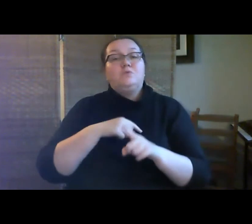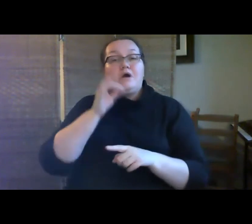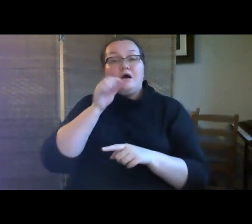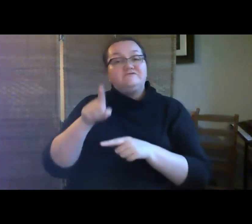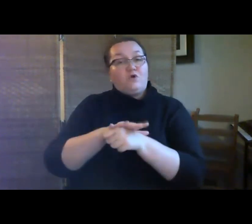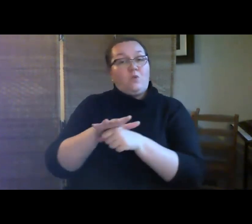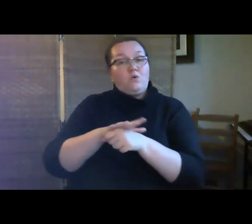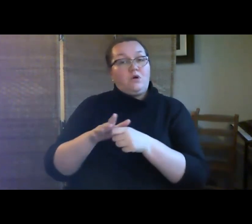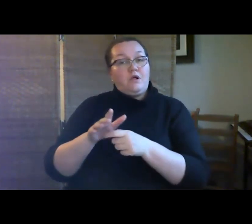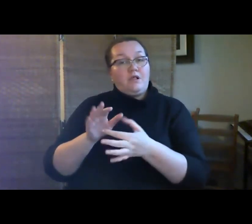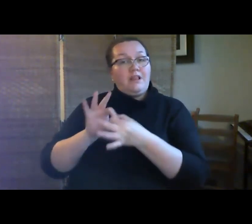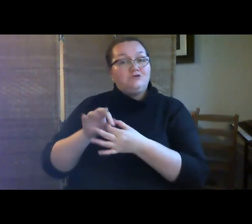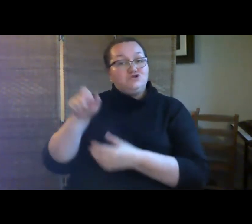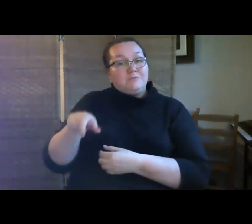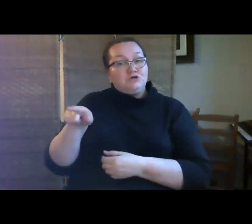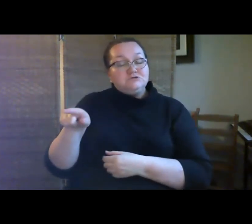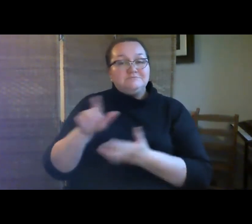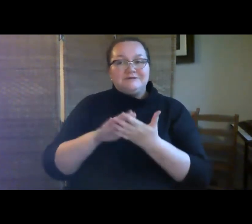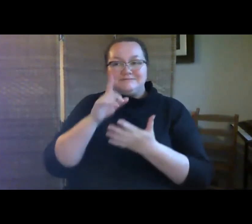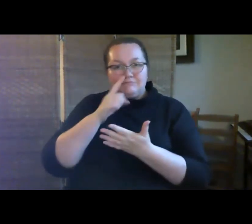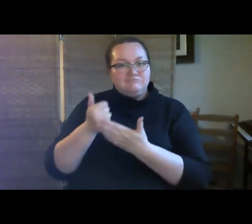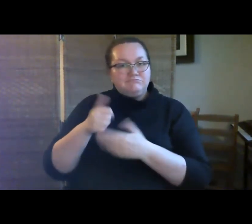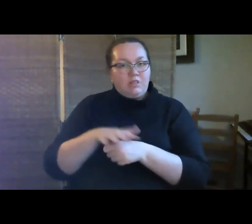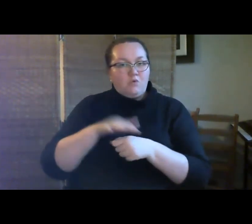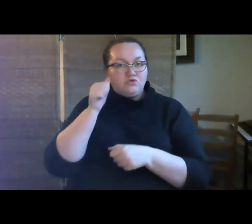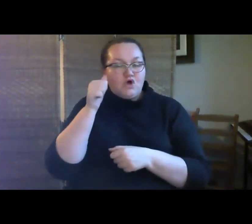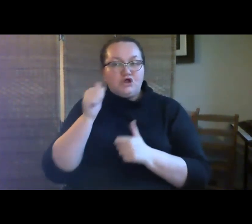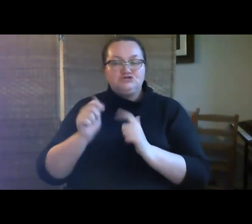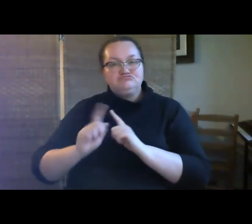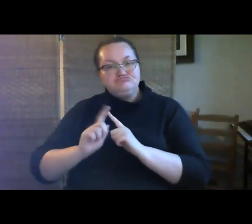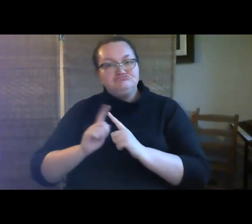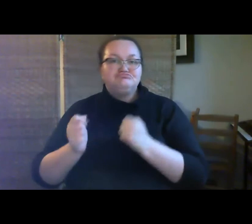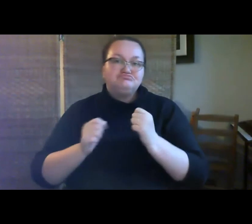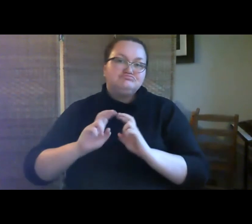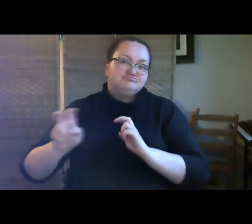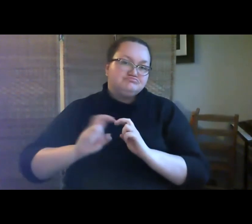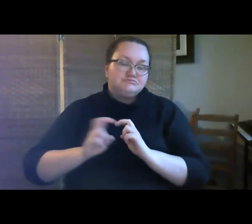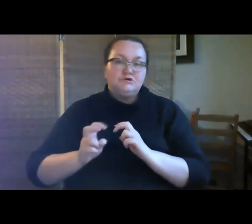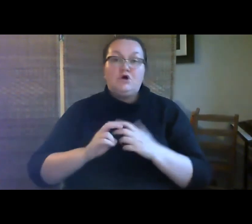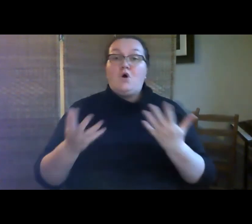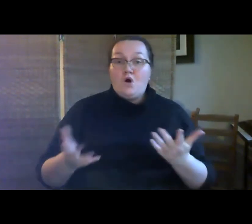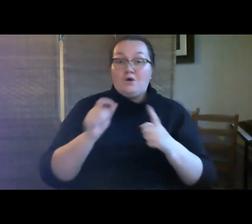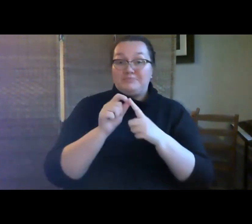local knowledge, such as doing errands, and to be a personal assistant for me when necessary.